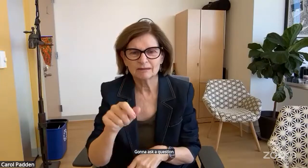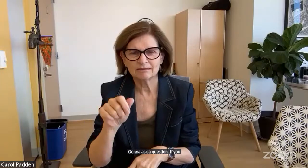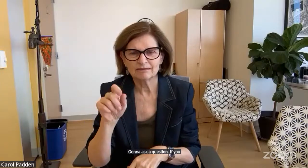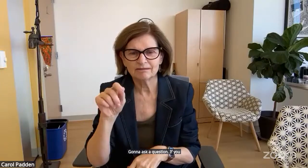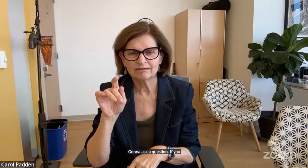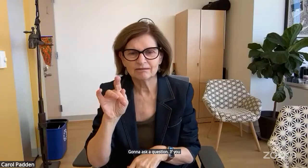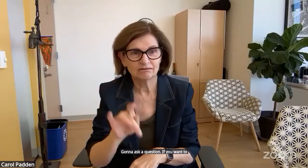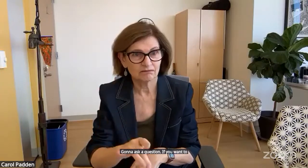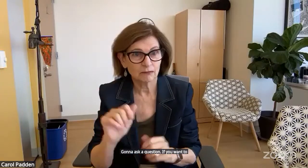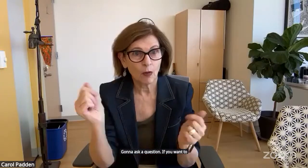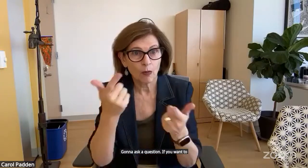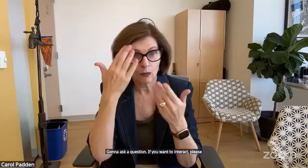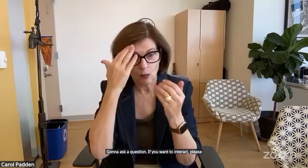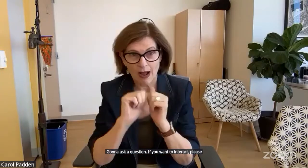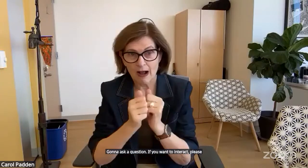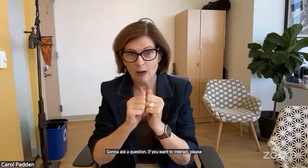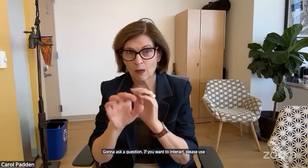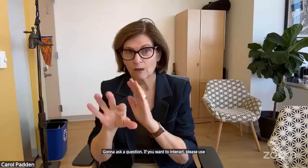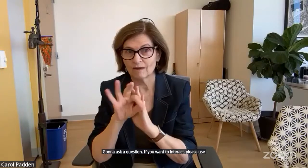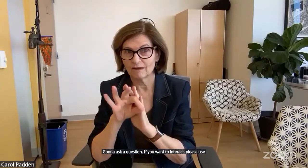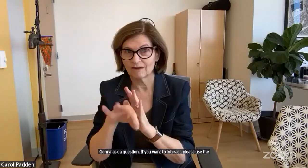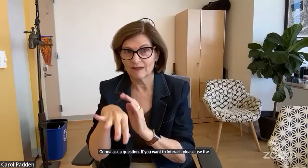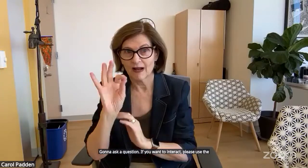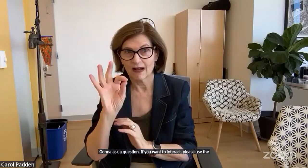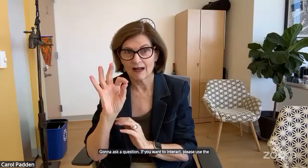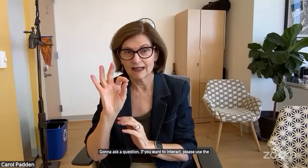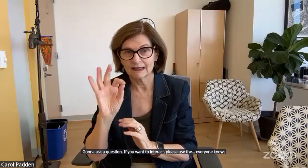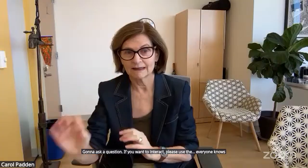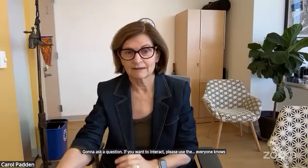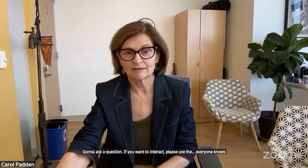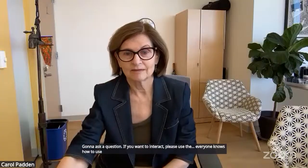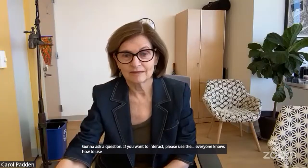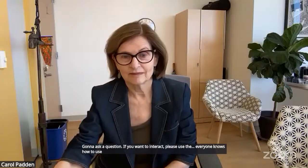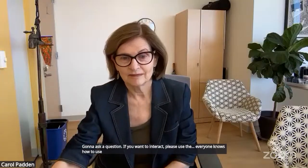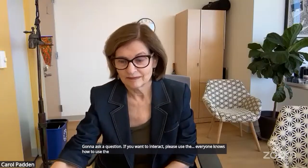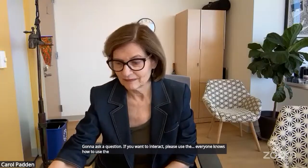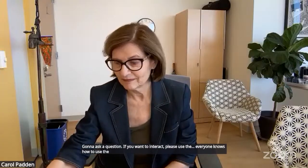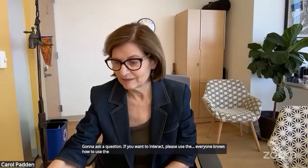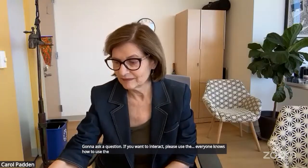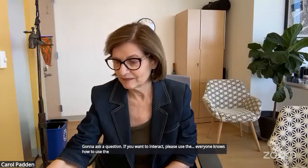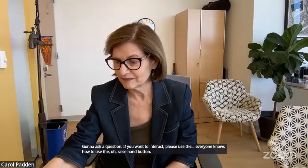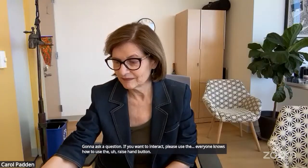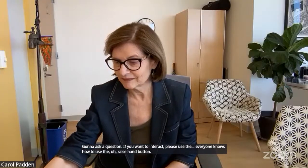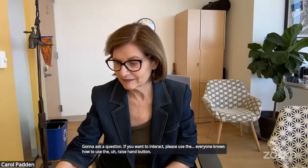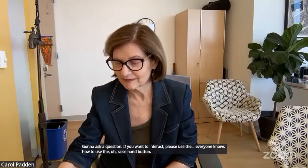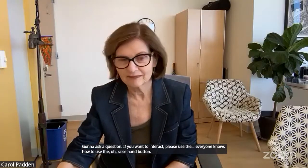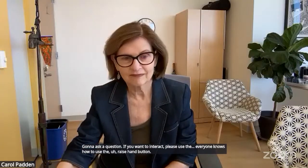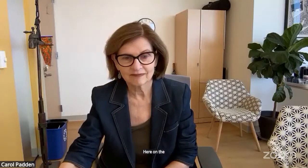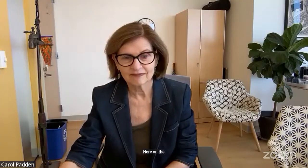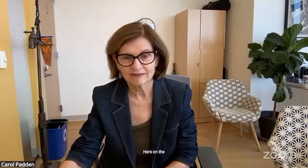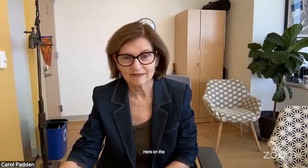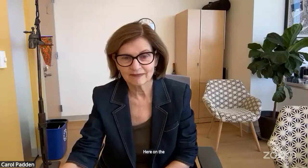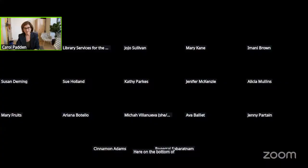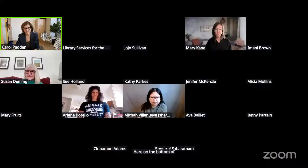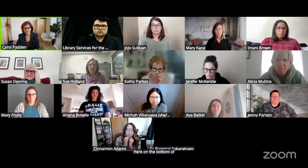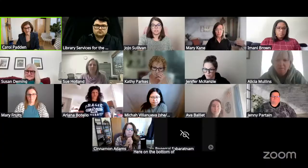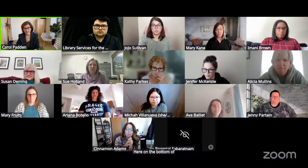to interact, please use everyone knows how to use the raise hand button here on the bottom of your